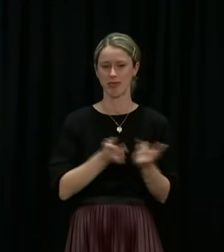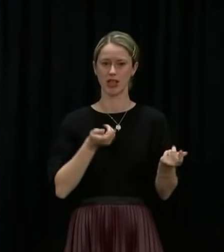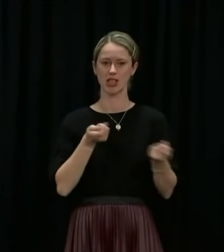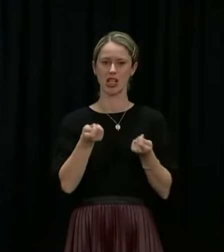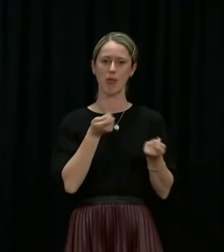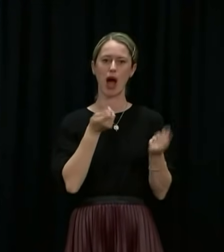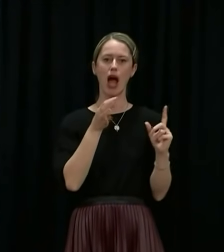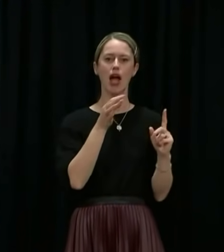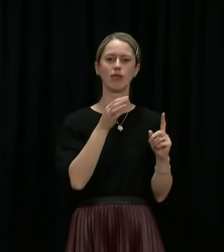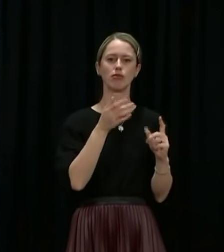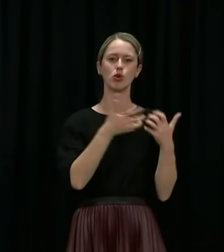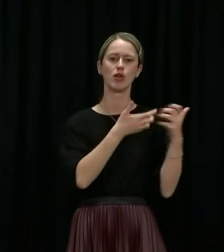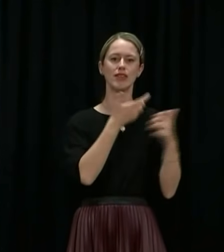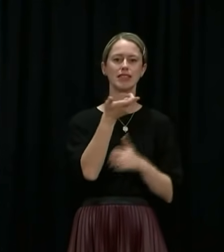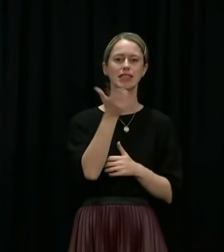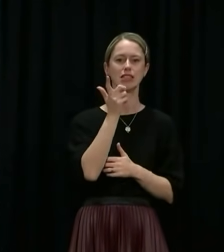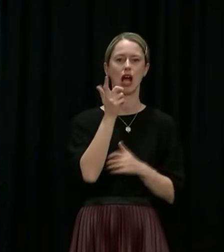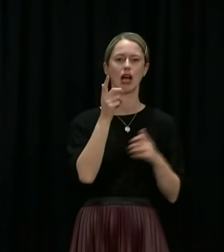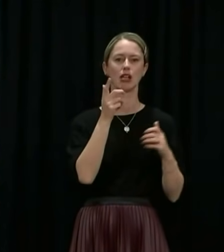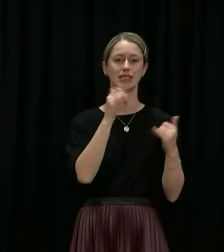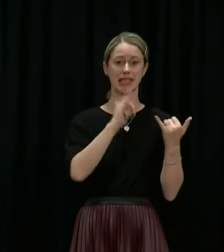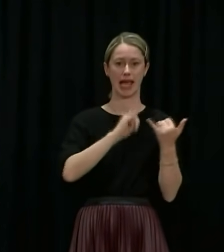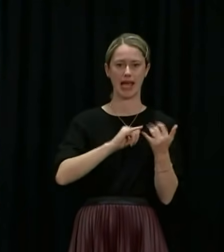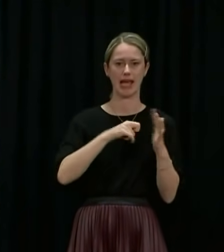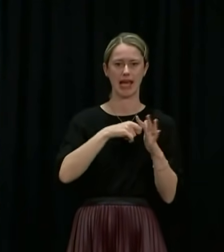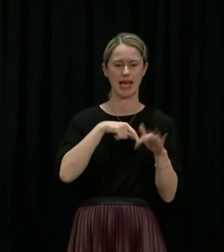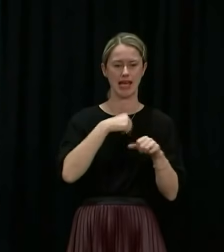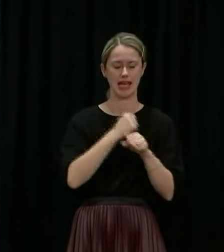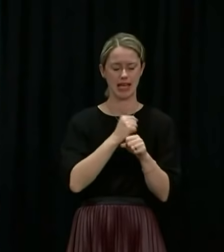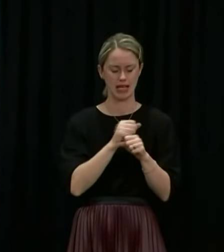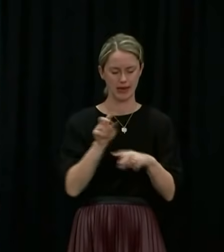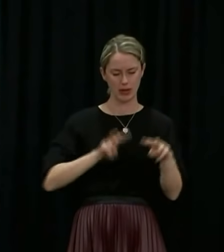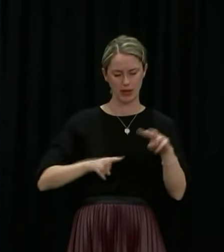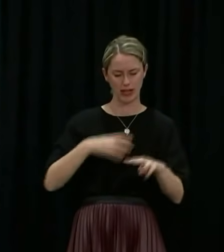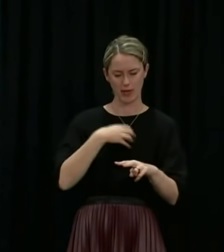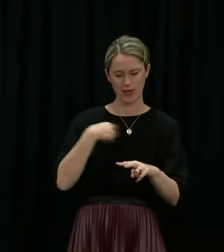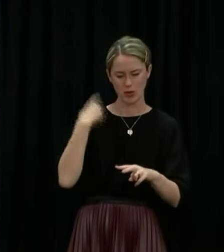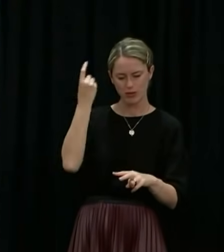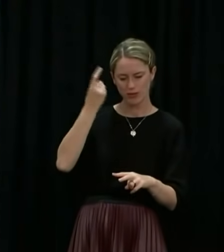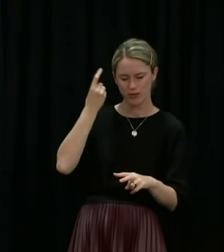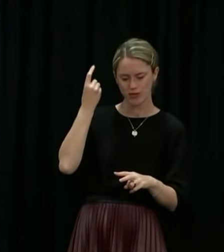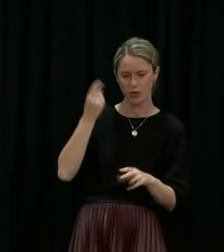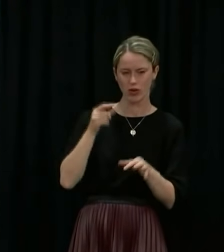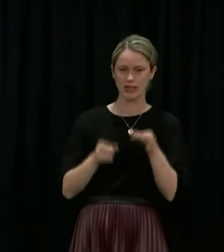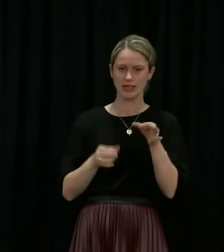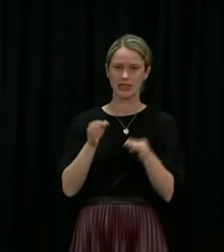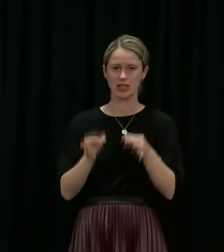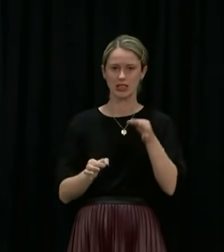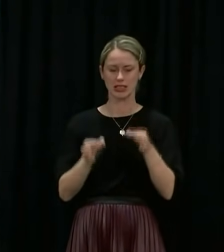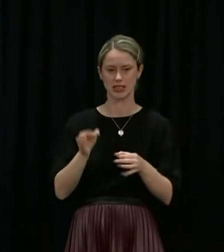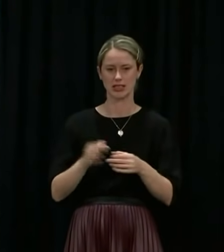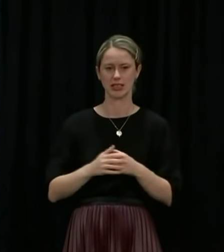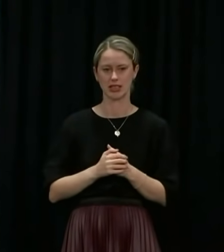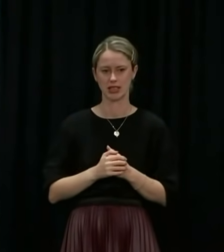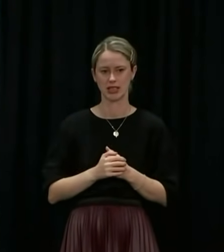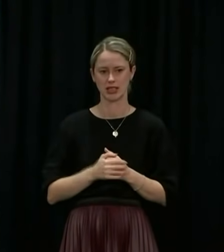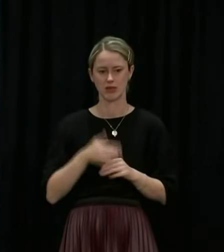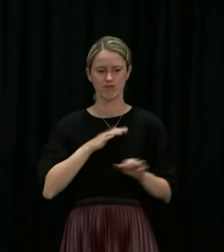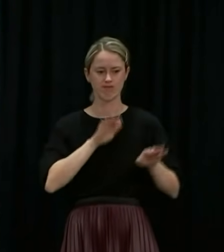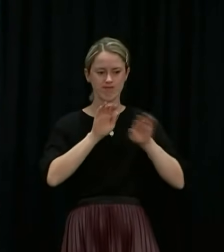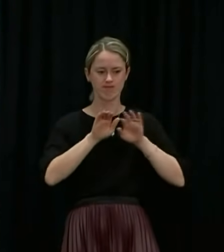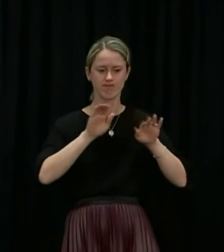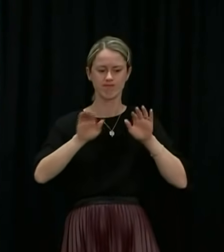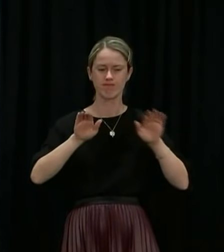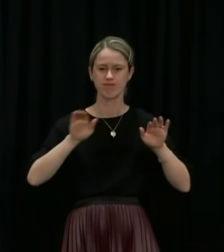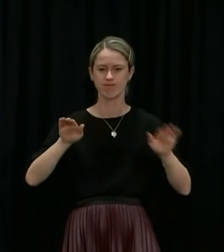Professor Skegg, looking exactly at the sorts of things that the government needs to consider in making these decisions. I would just remind people too